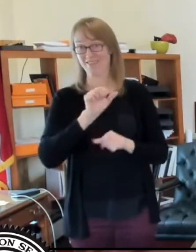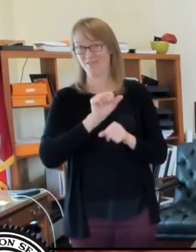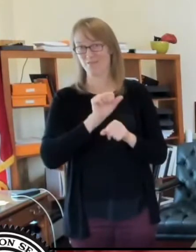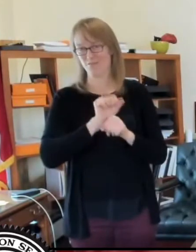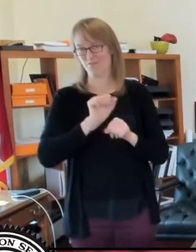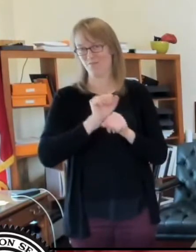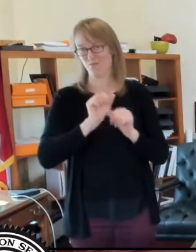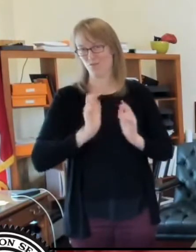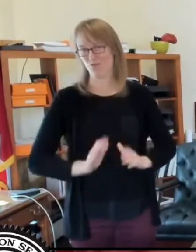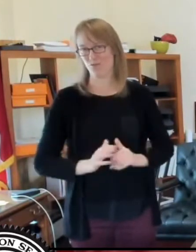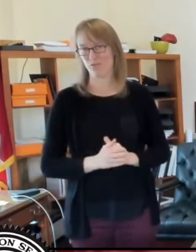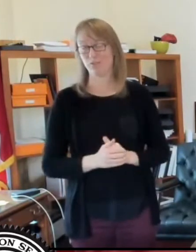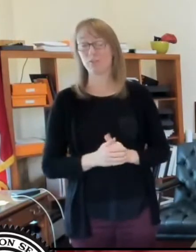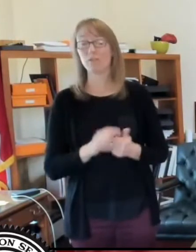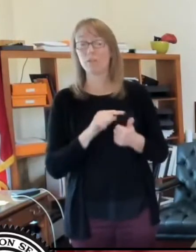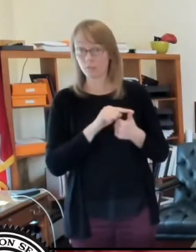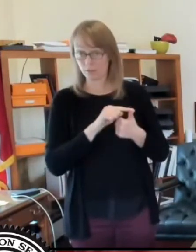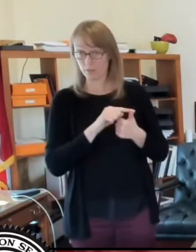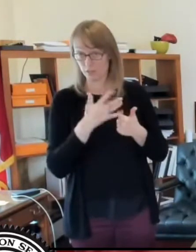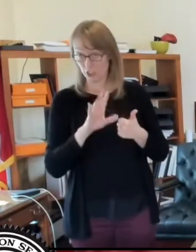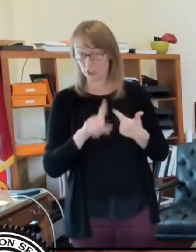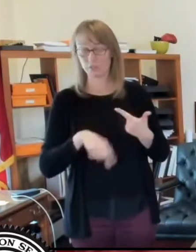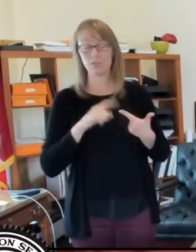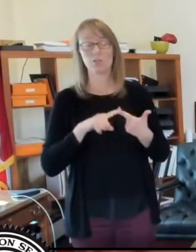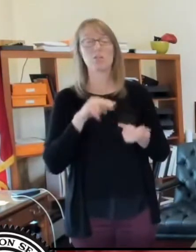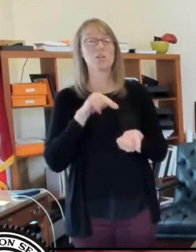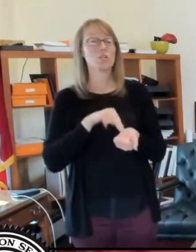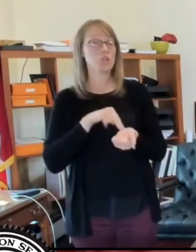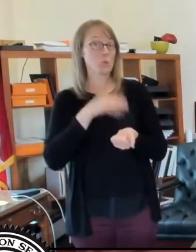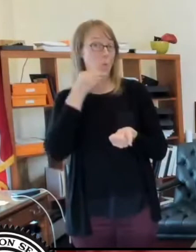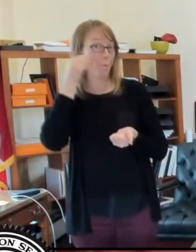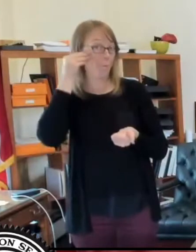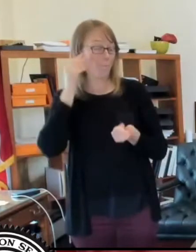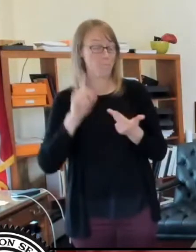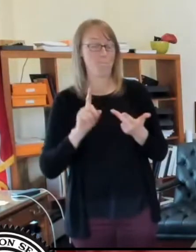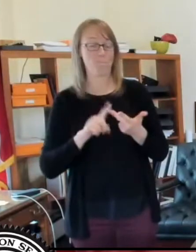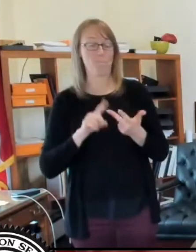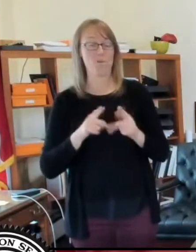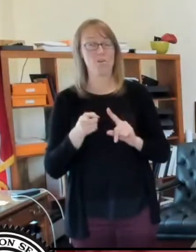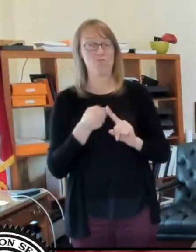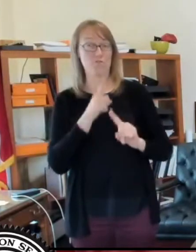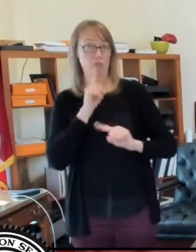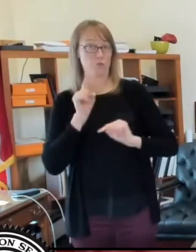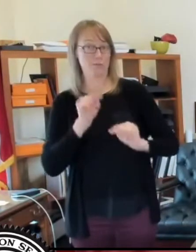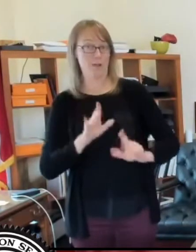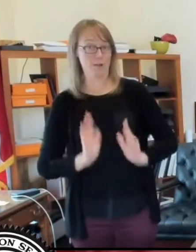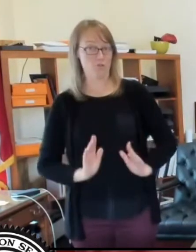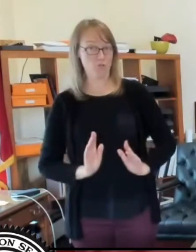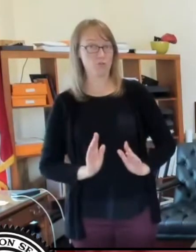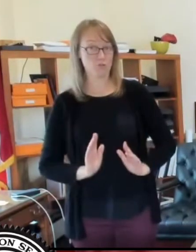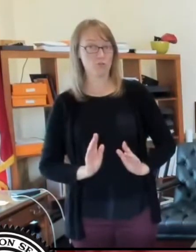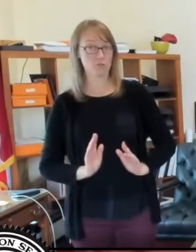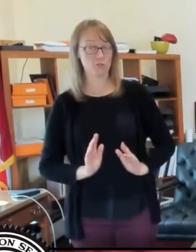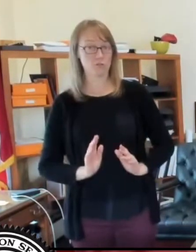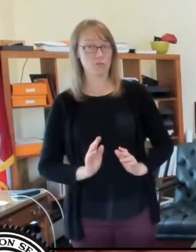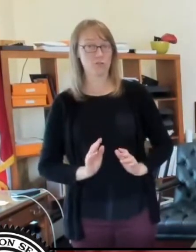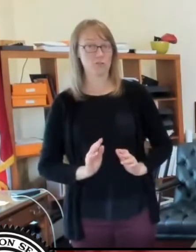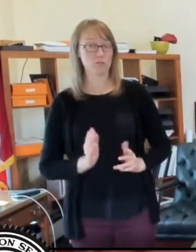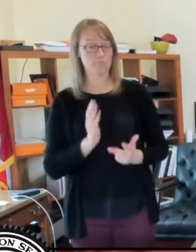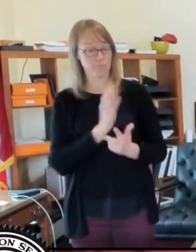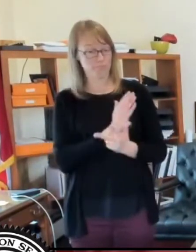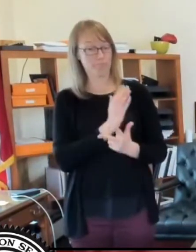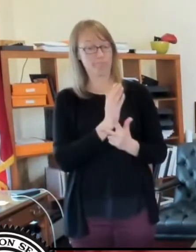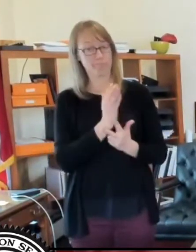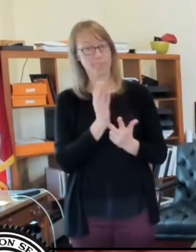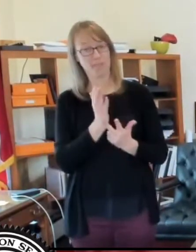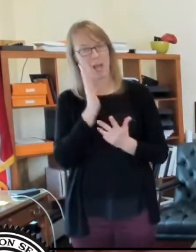maybe nursing homes, maybe first responders. It's going to take a while before everybody has access to a vaccine. When I